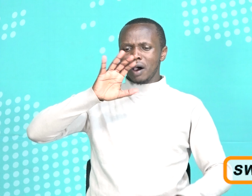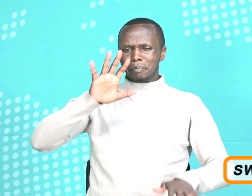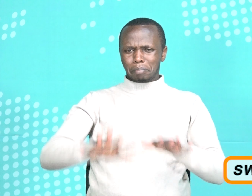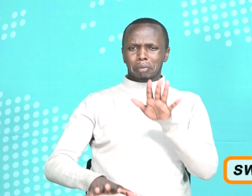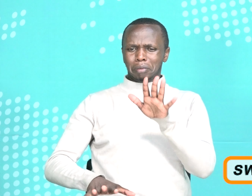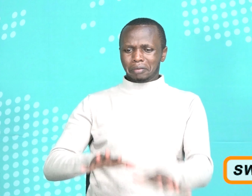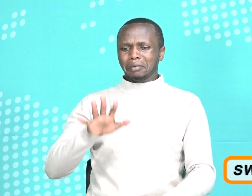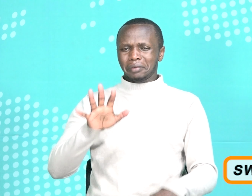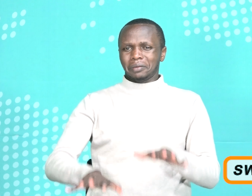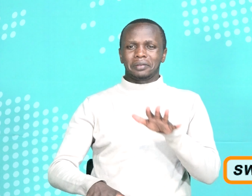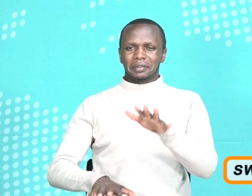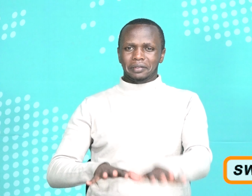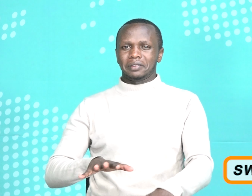swamp,